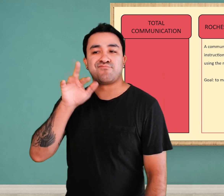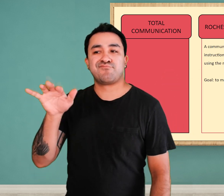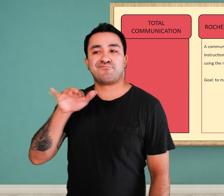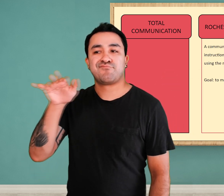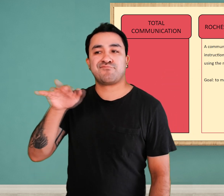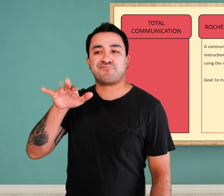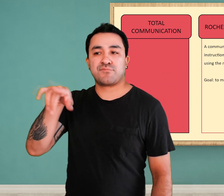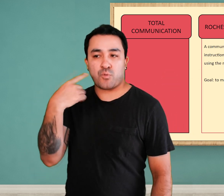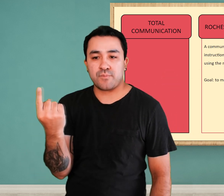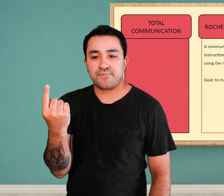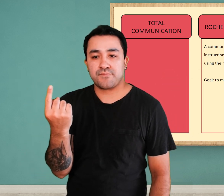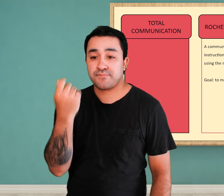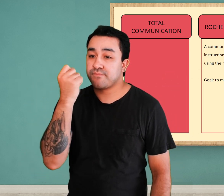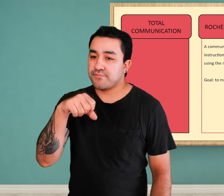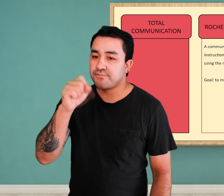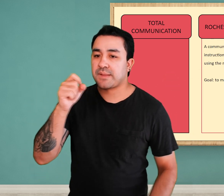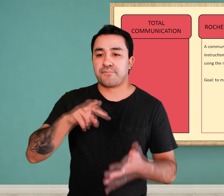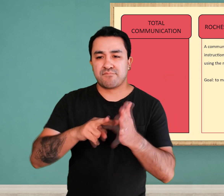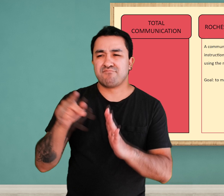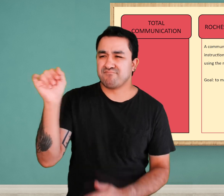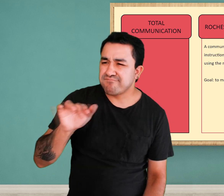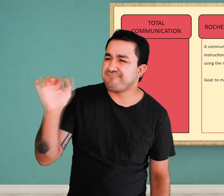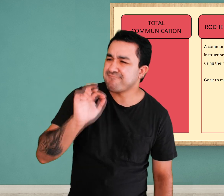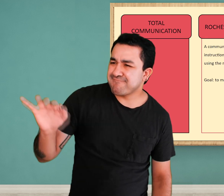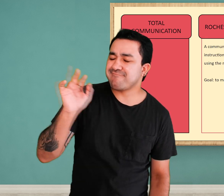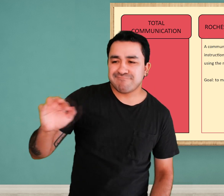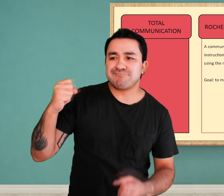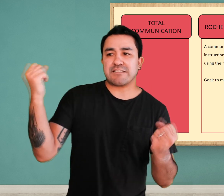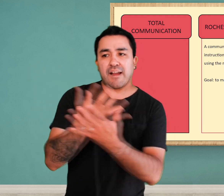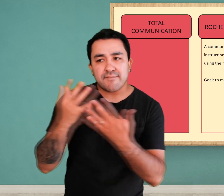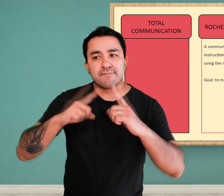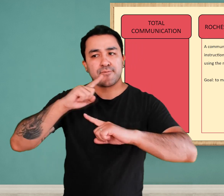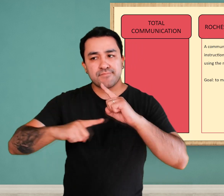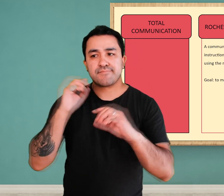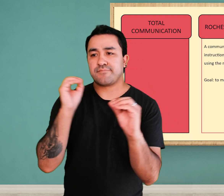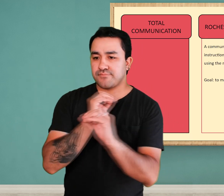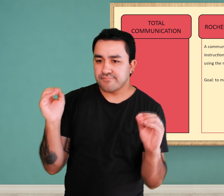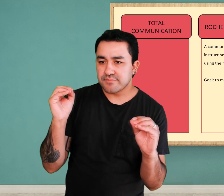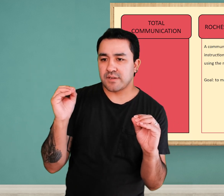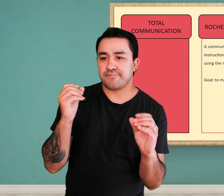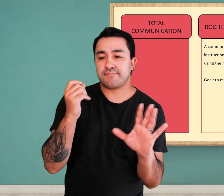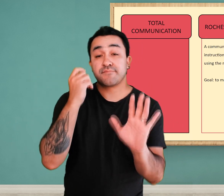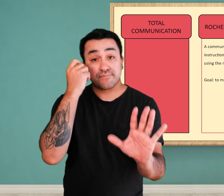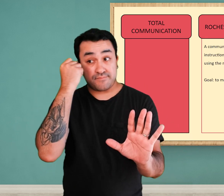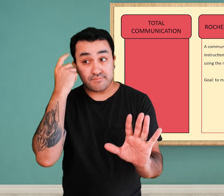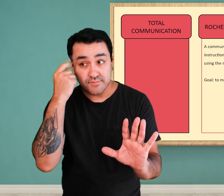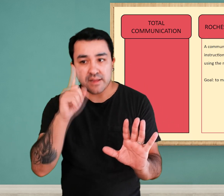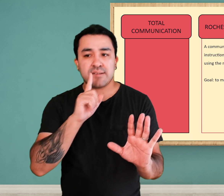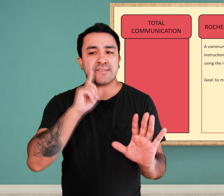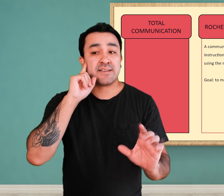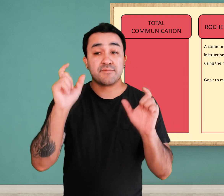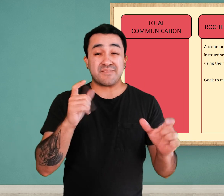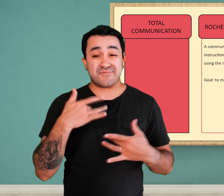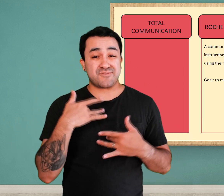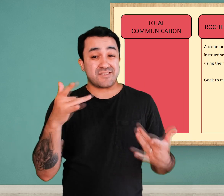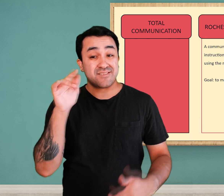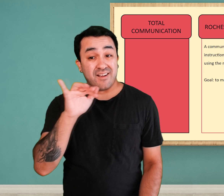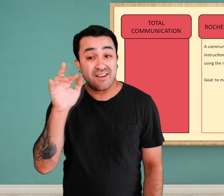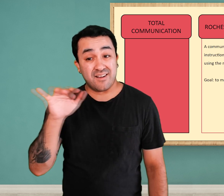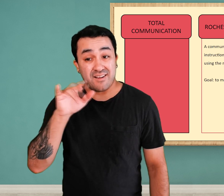fingerspelling. Yes, you heard that right. It is a communication method that is 100% fingerspelling, and no signs are